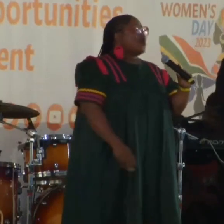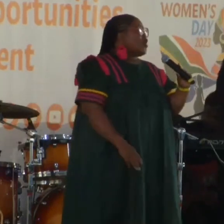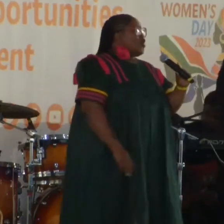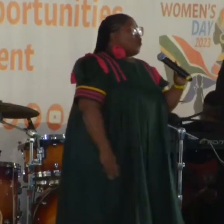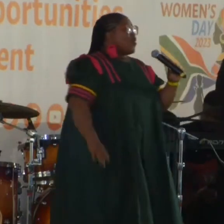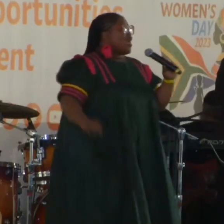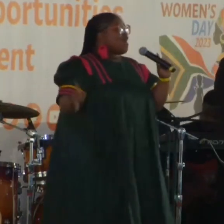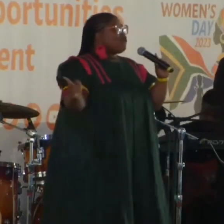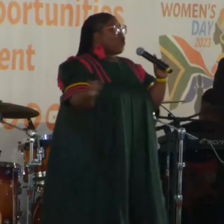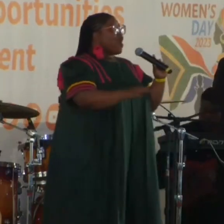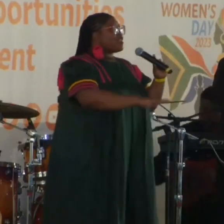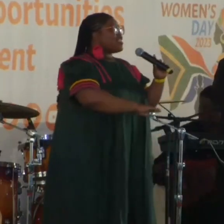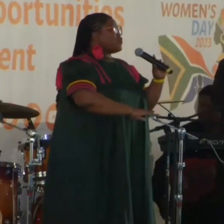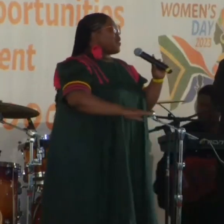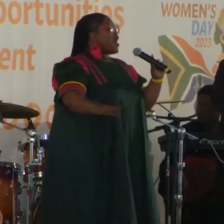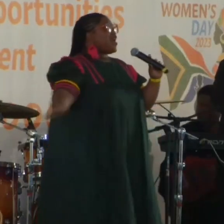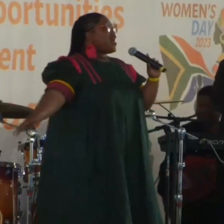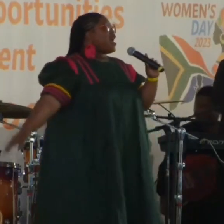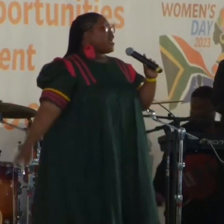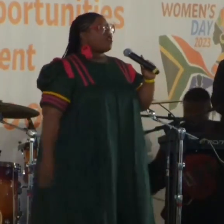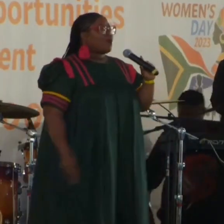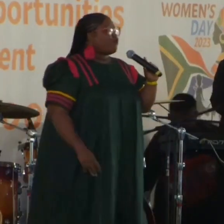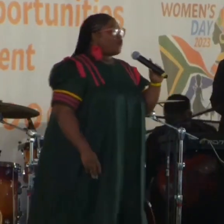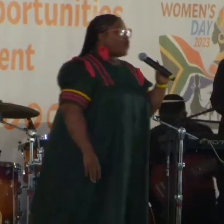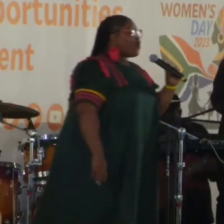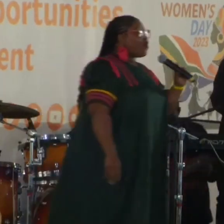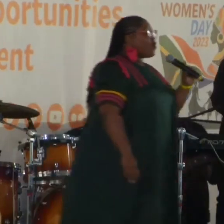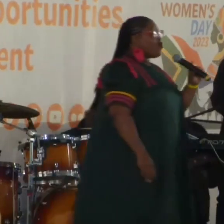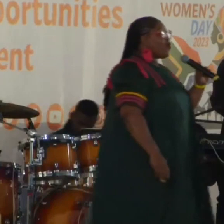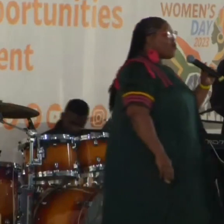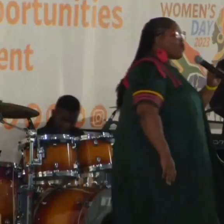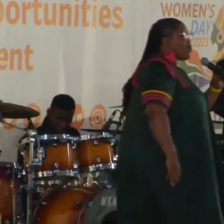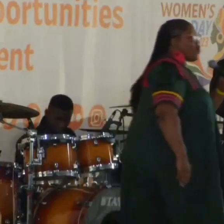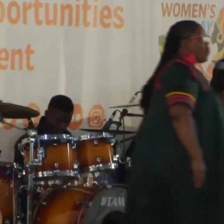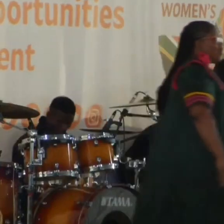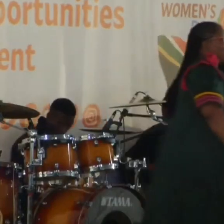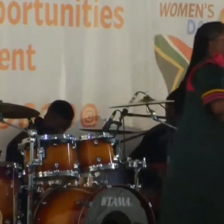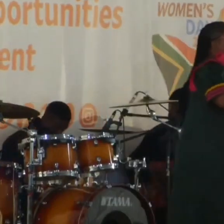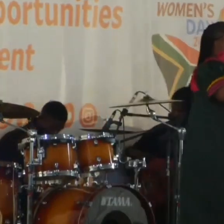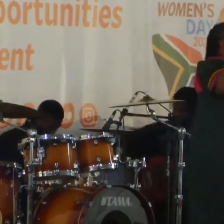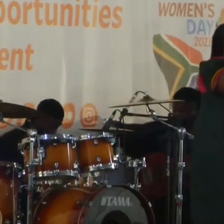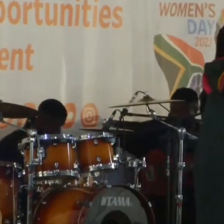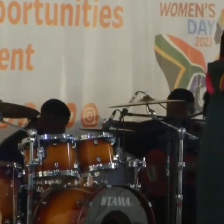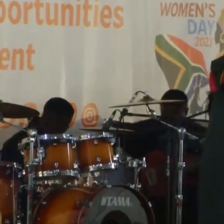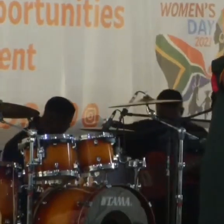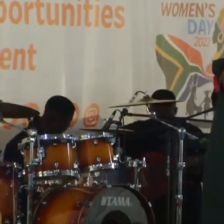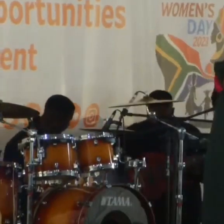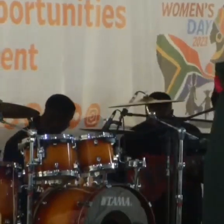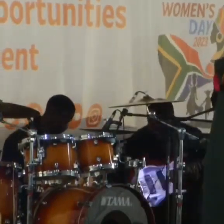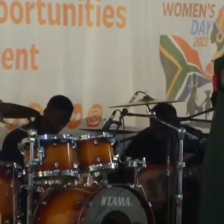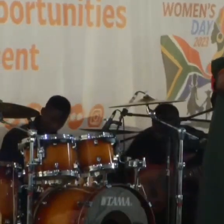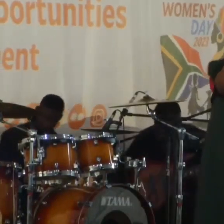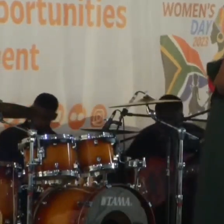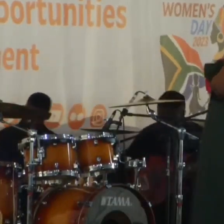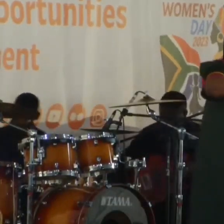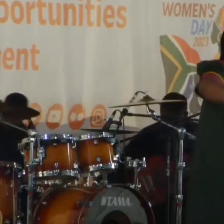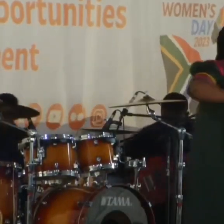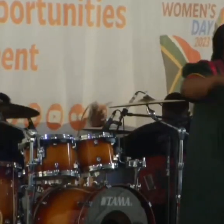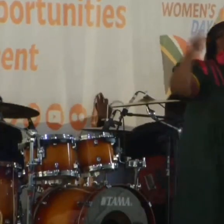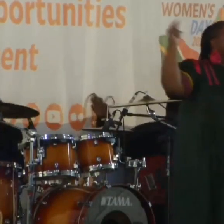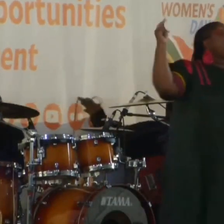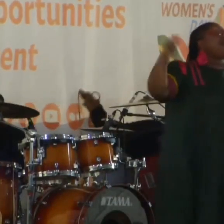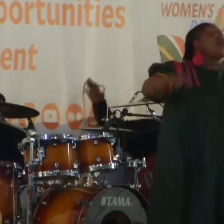before, we have walked this path before. We have been here